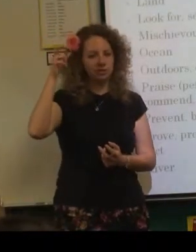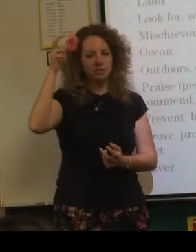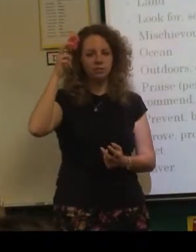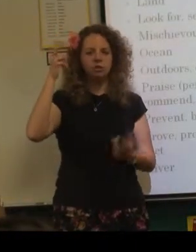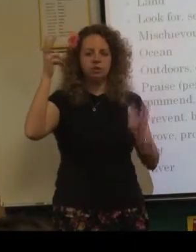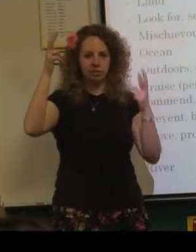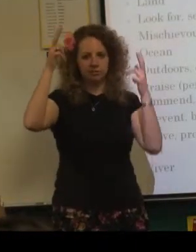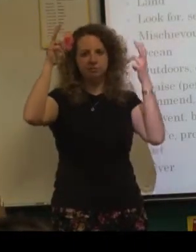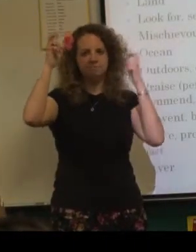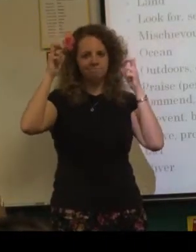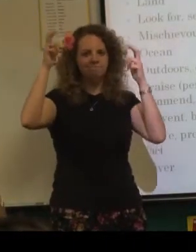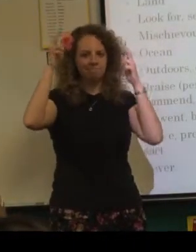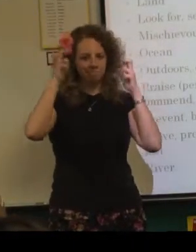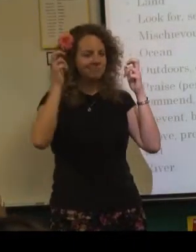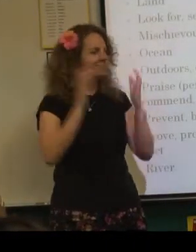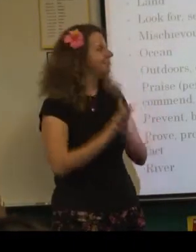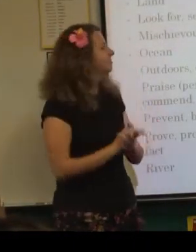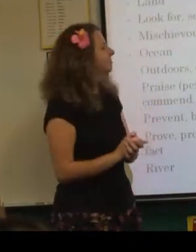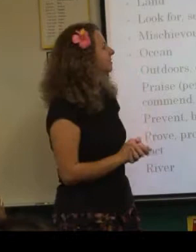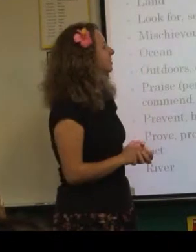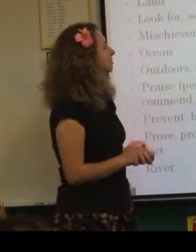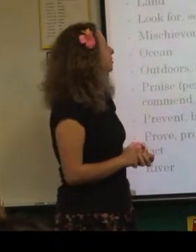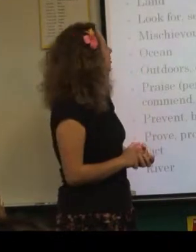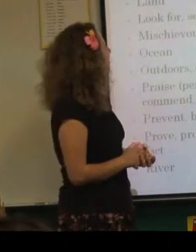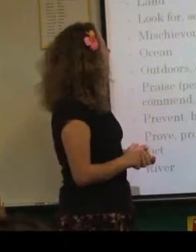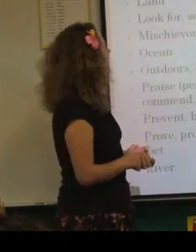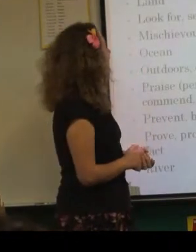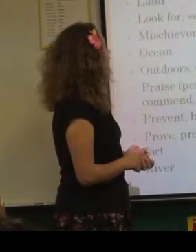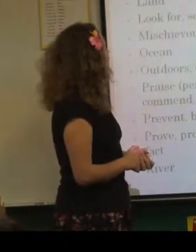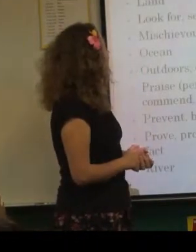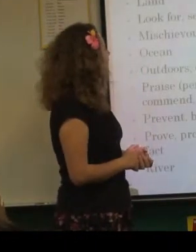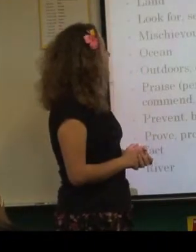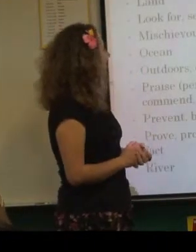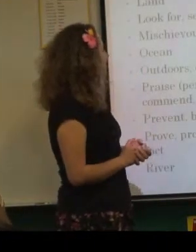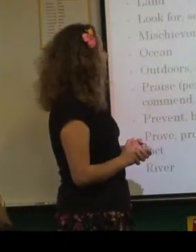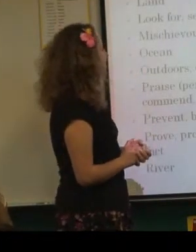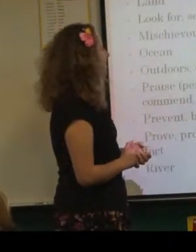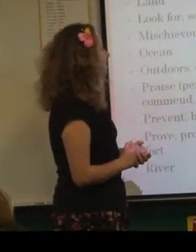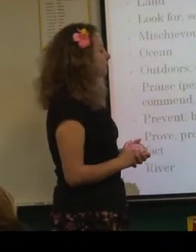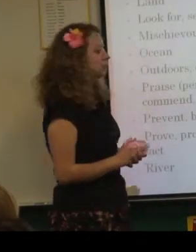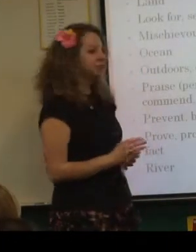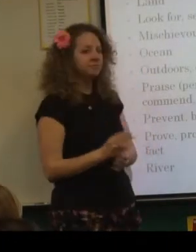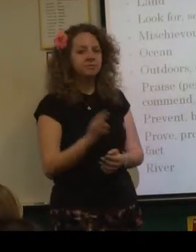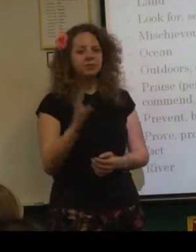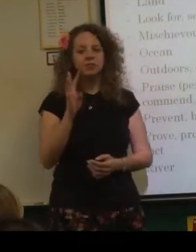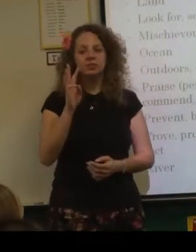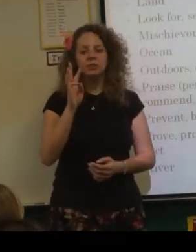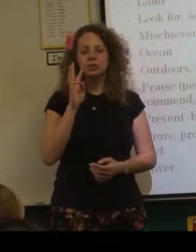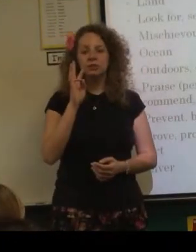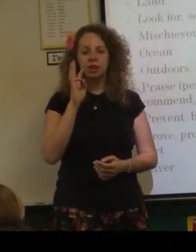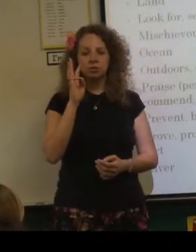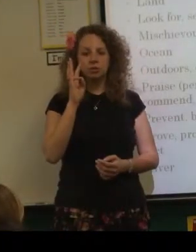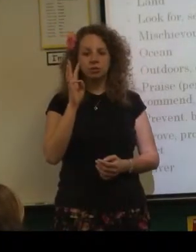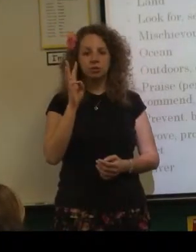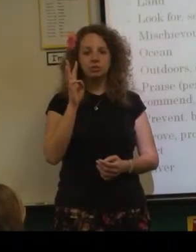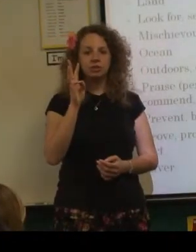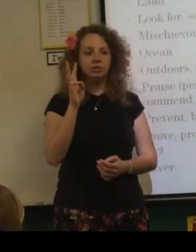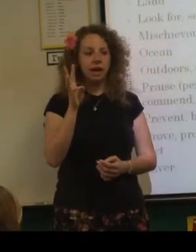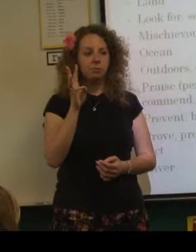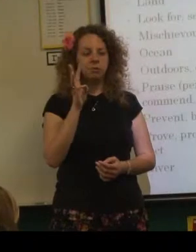lazy version of the full. Okay, and then you have ocean. So with ocean, you're going to tap once